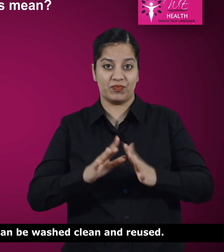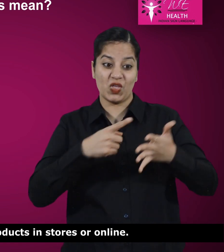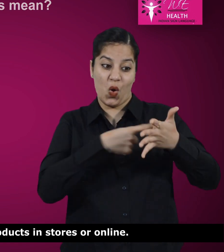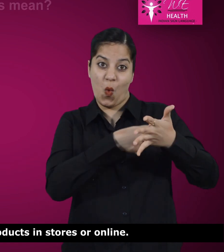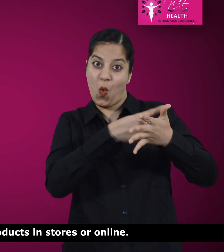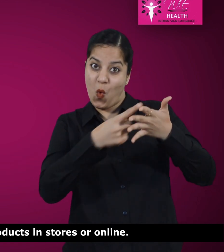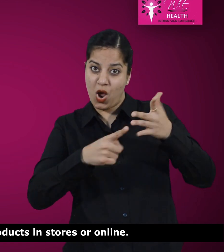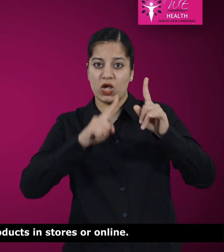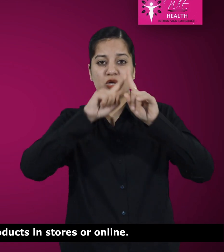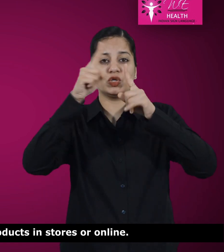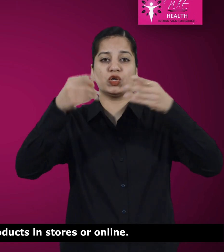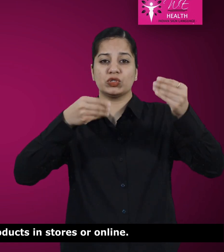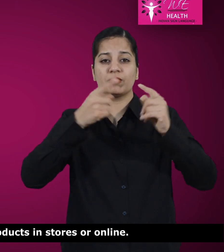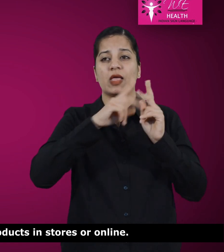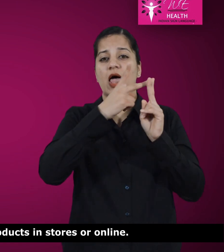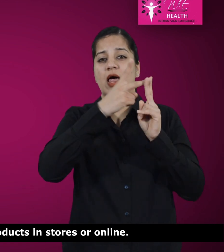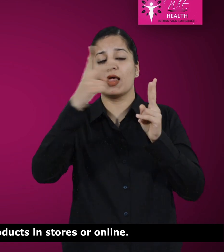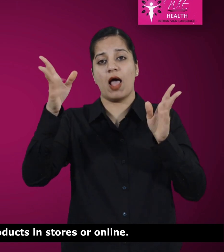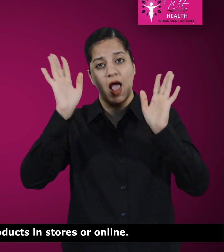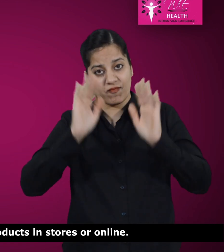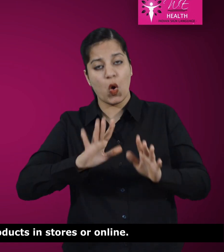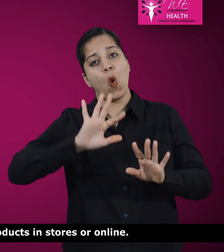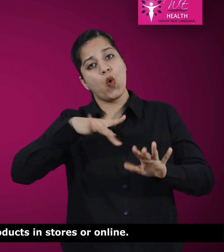You can buy any of these products in stores or online.